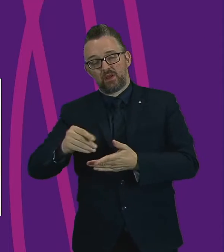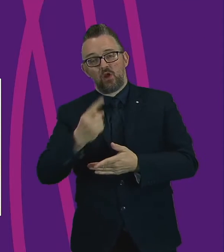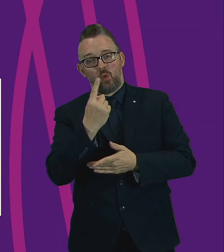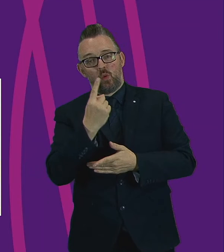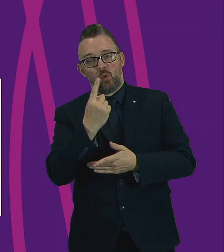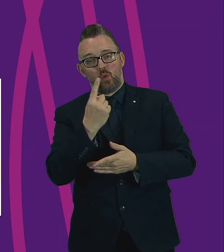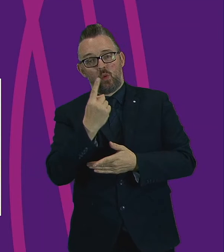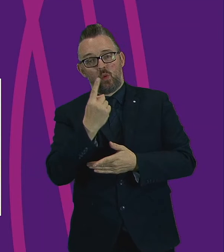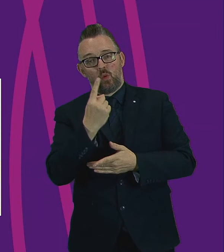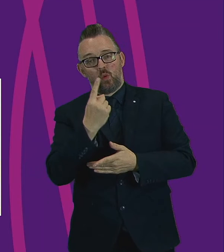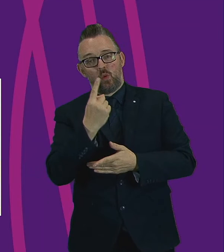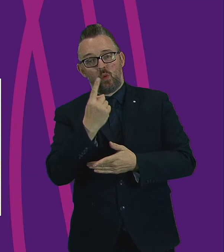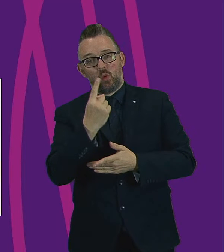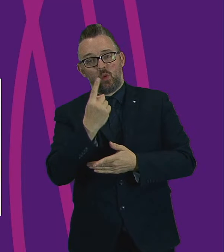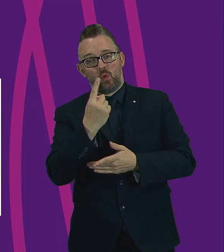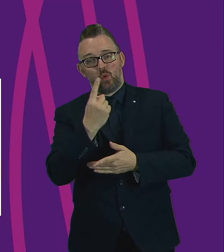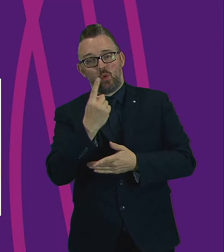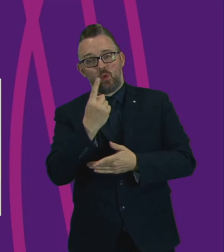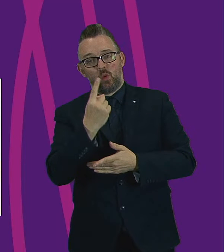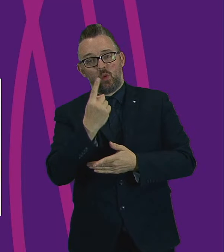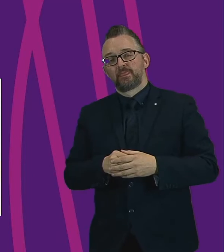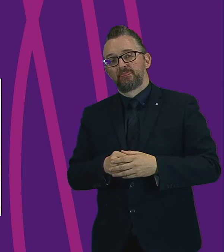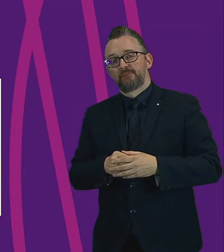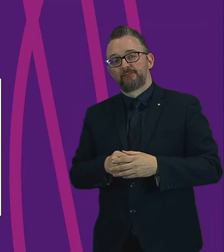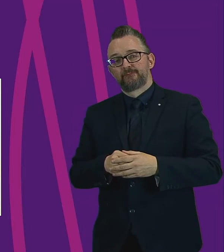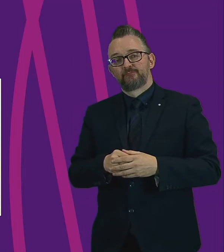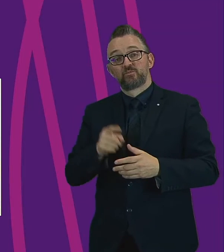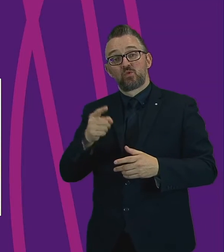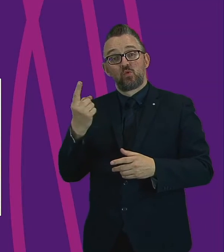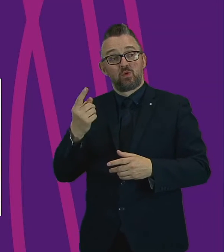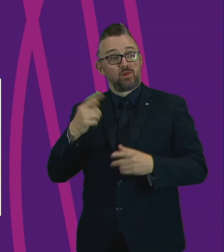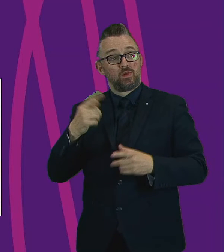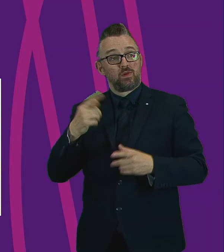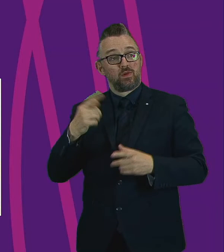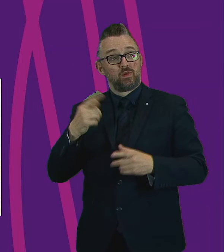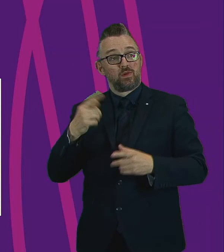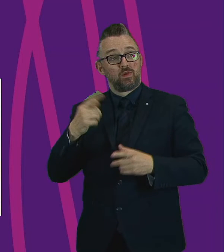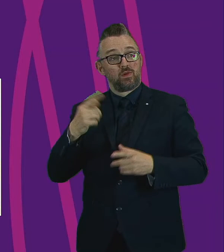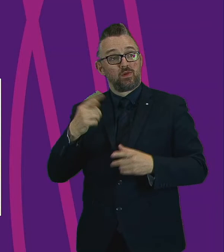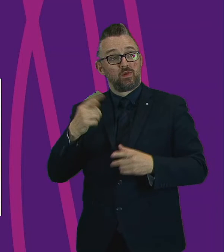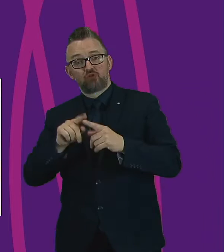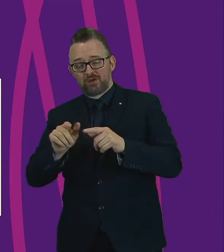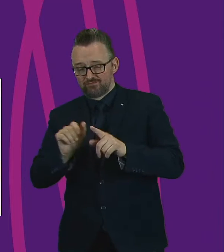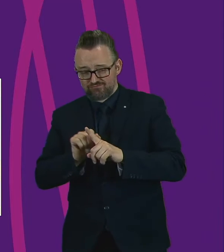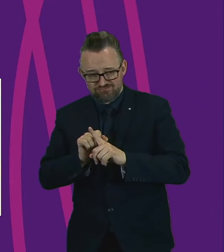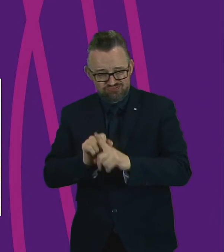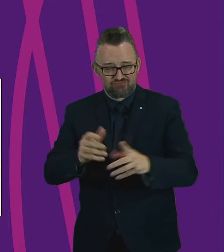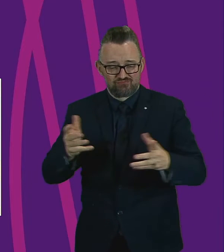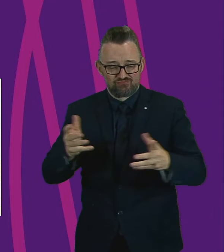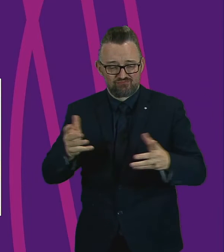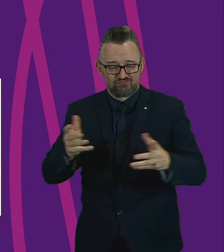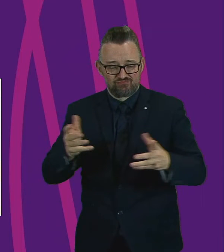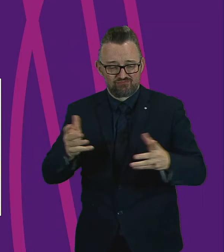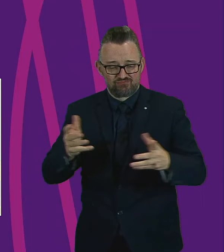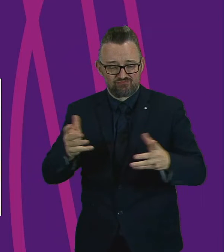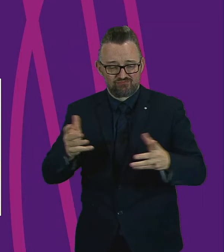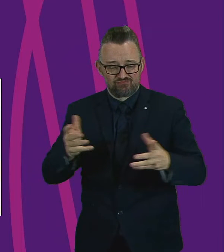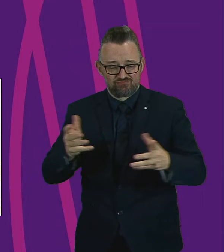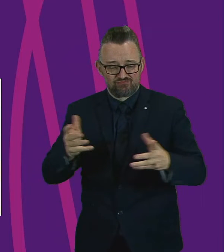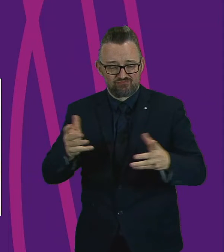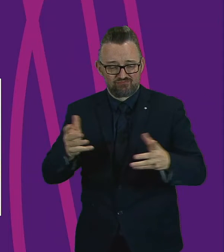They've created an infrastructure for people around the world to establish companies, open and operate bank